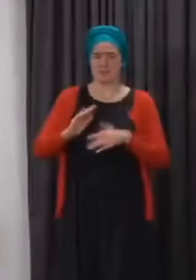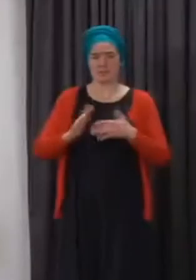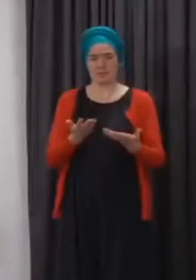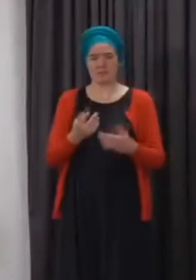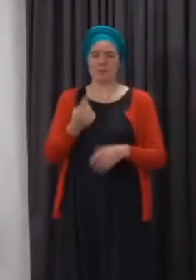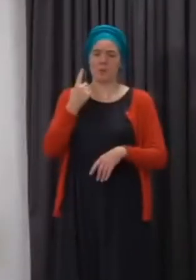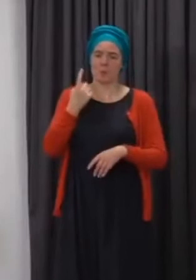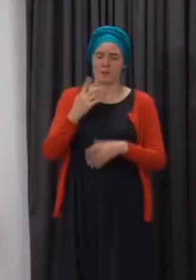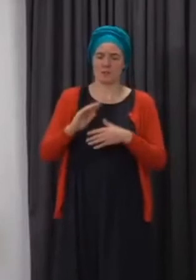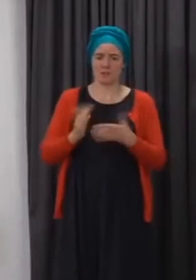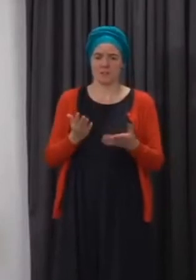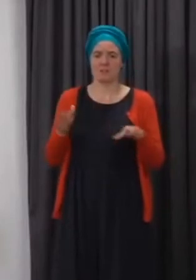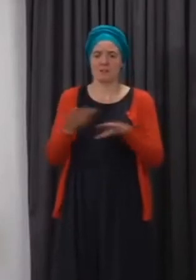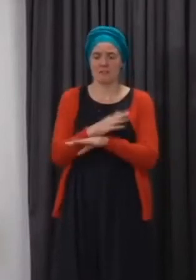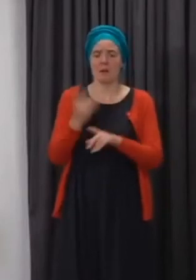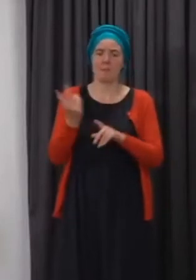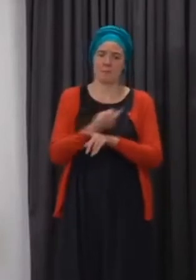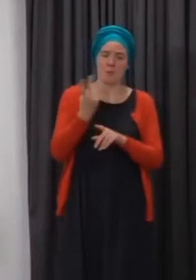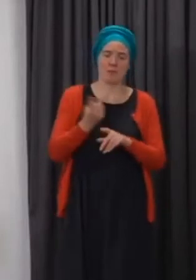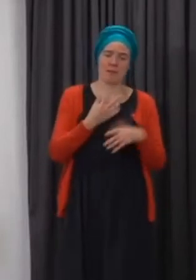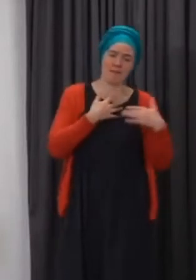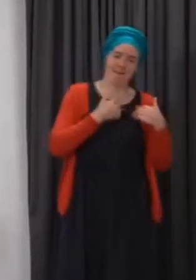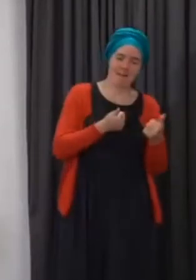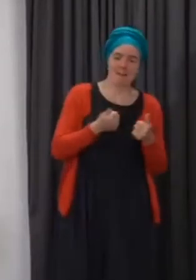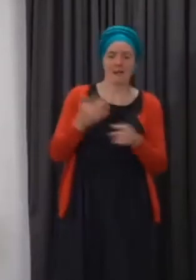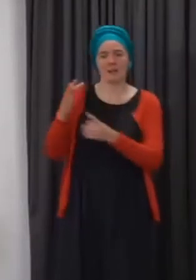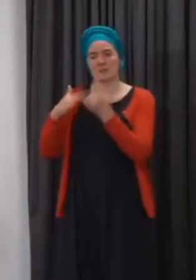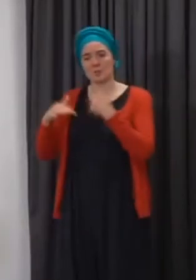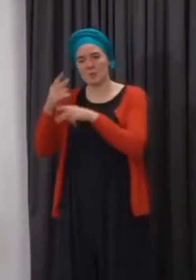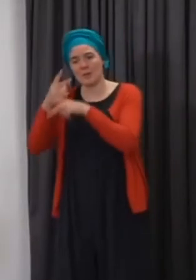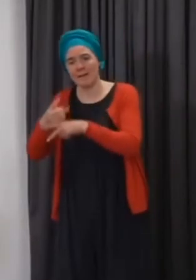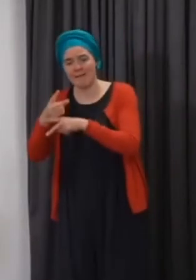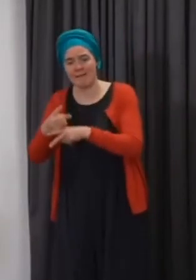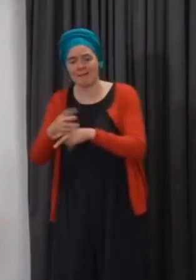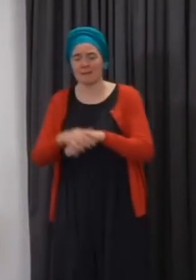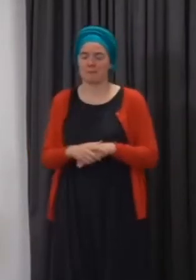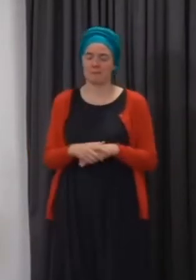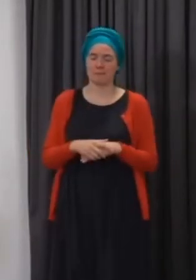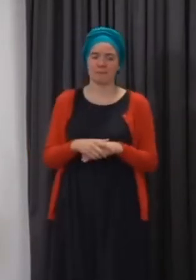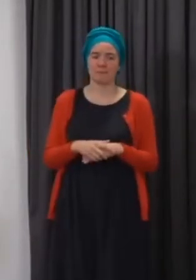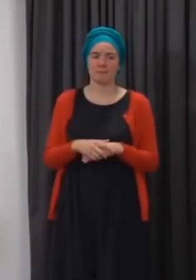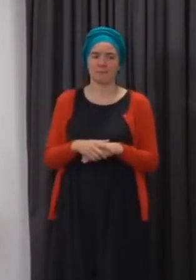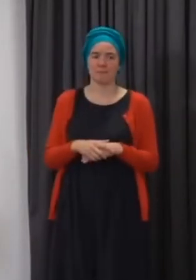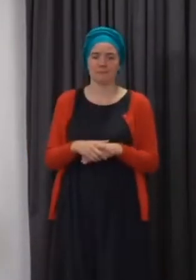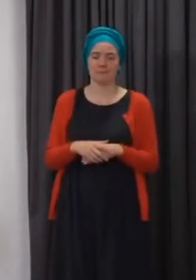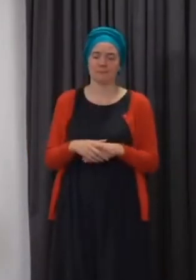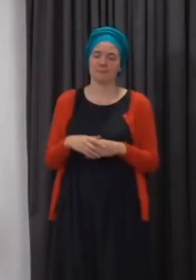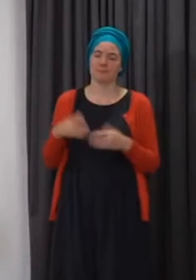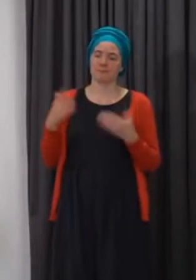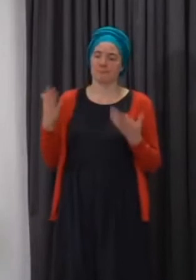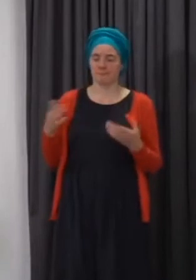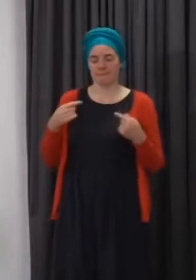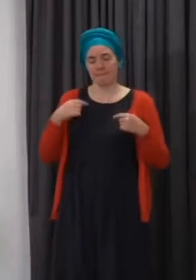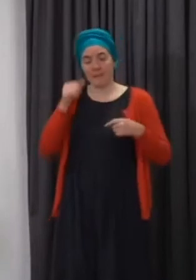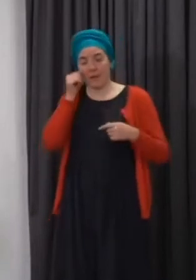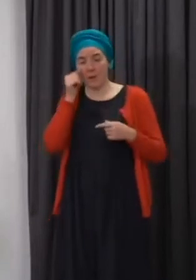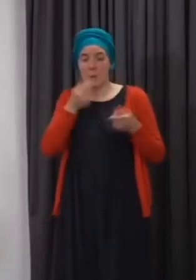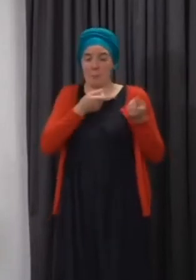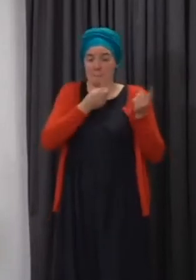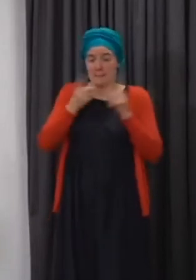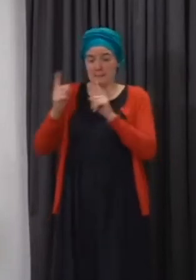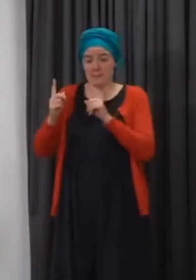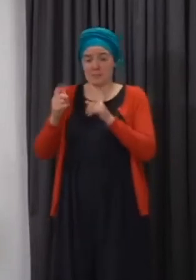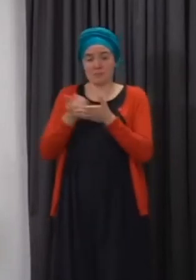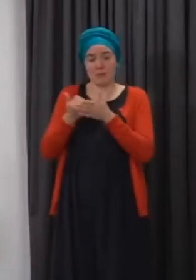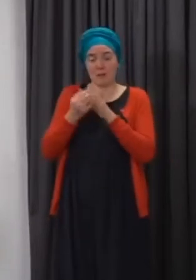I know that from a Welsh Government perspective, officials and ministers have a lot of very regular contact with the Older Persons Commissioner. I mean, coincidentally, I